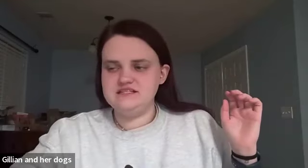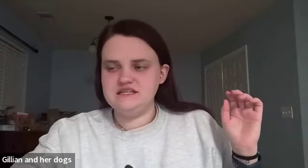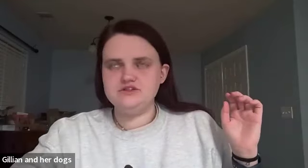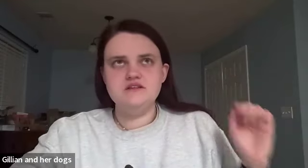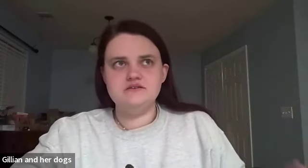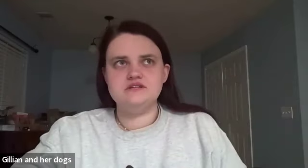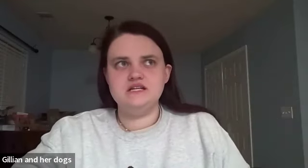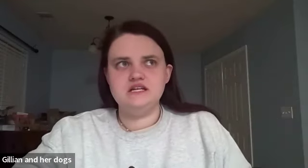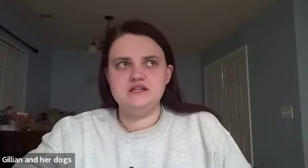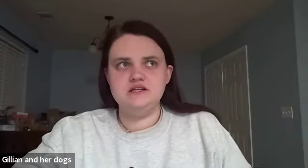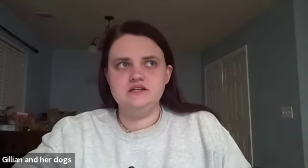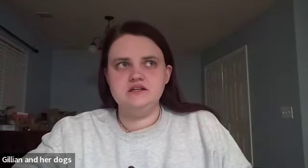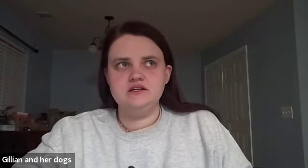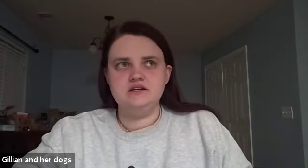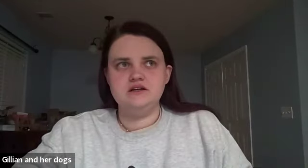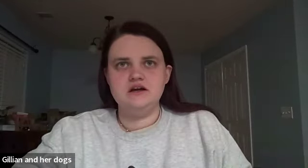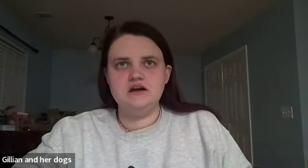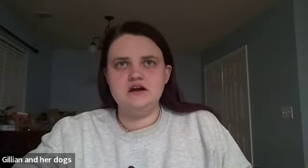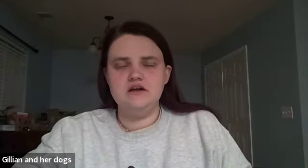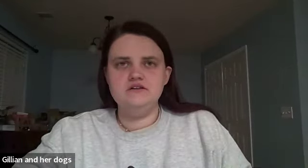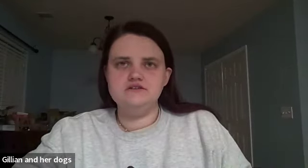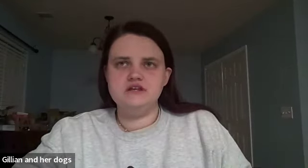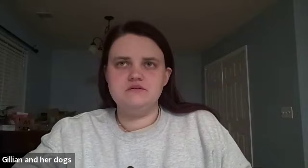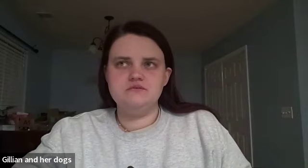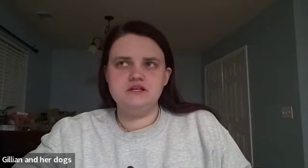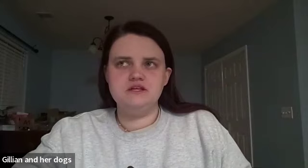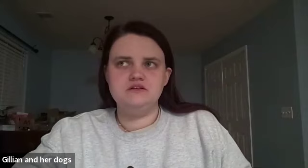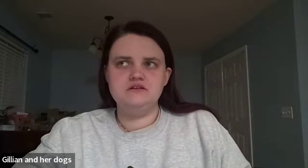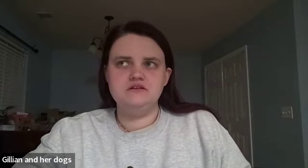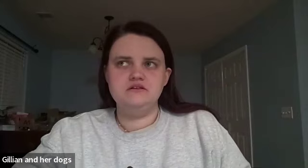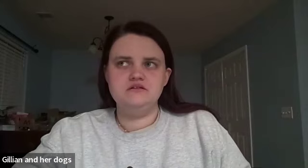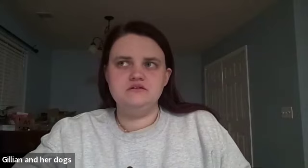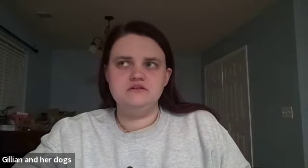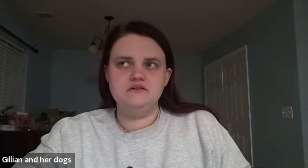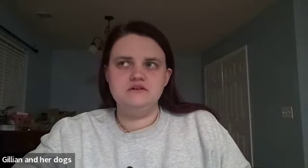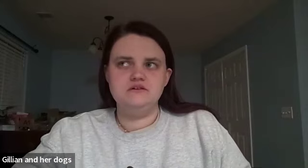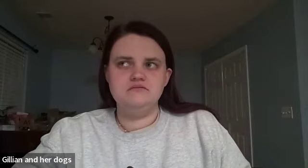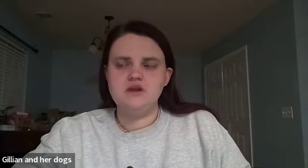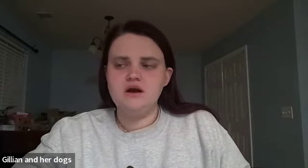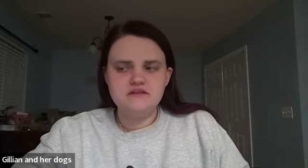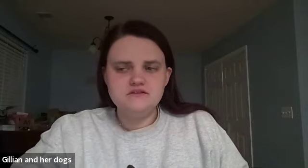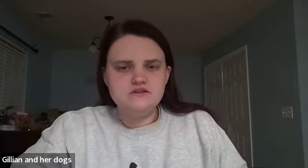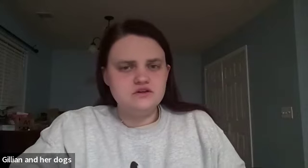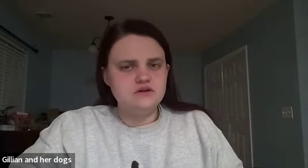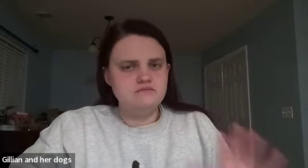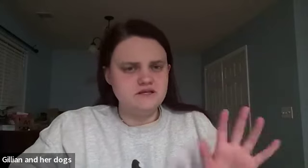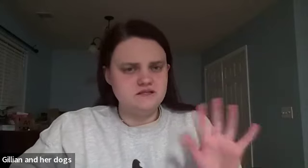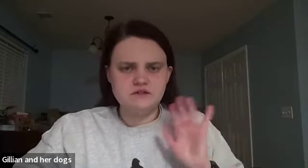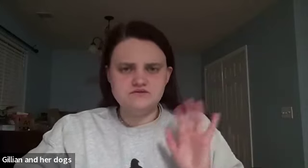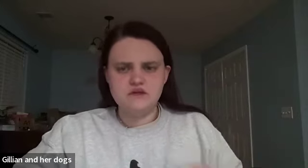Let's see. I was trying to think if there's any others that would be. No, I think those are the good basic ones for